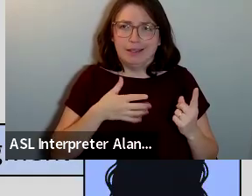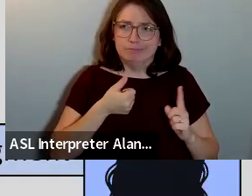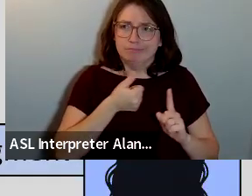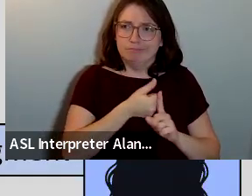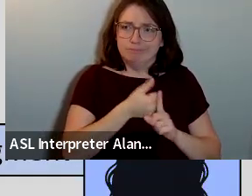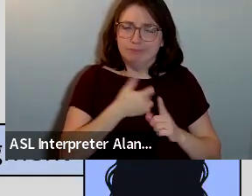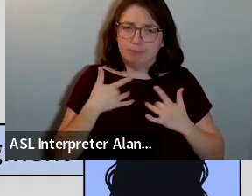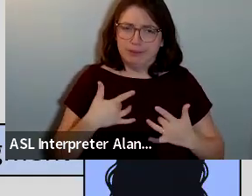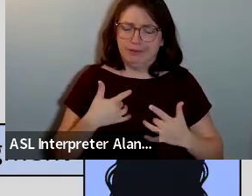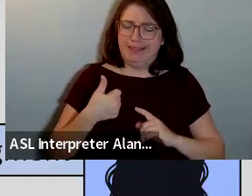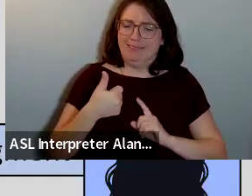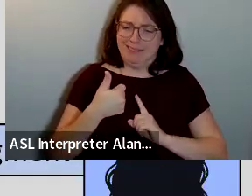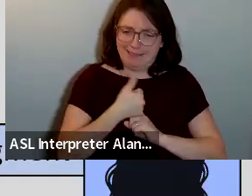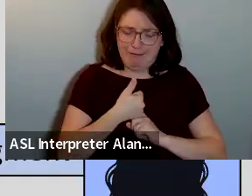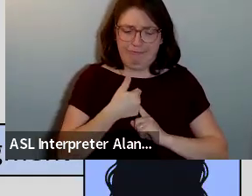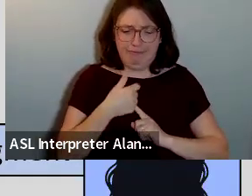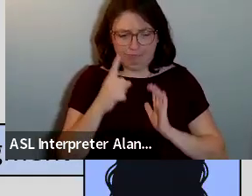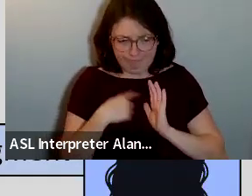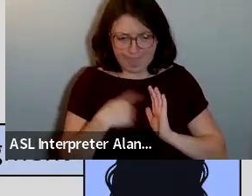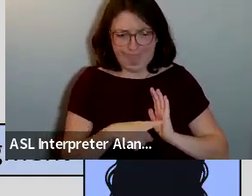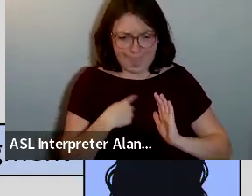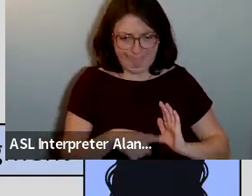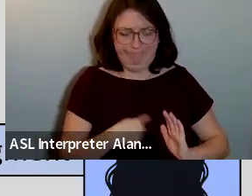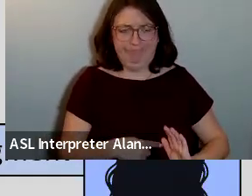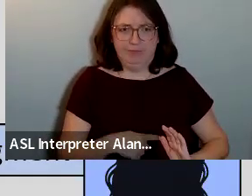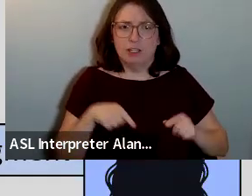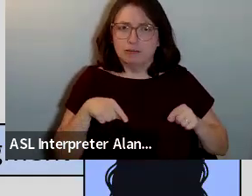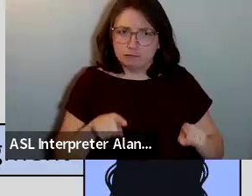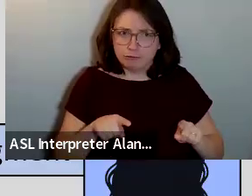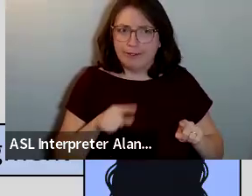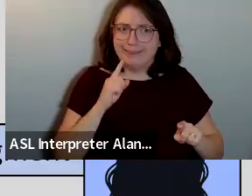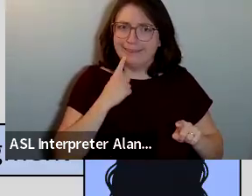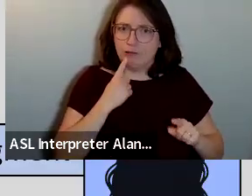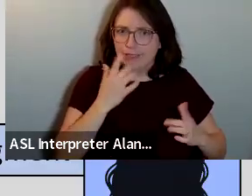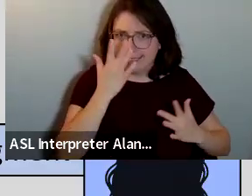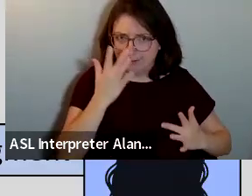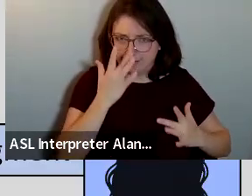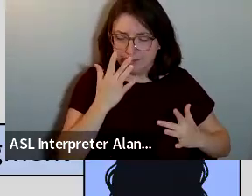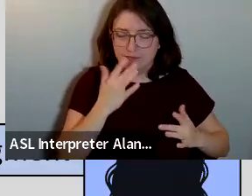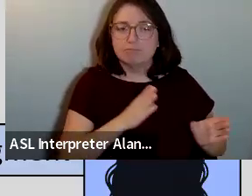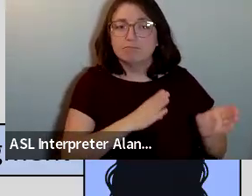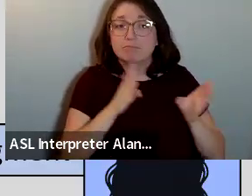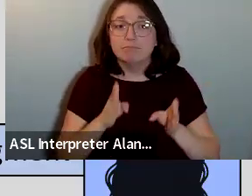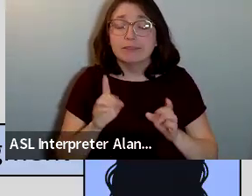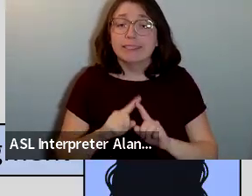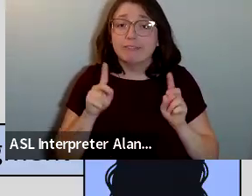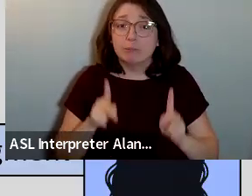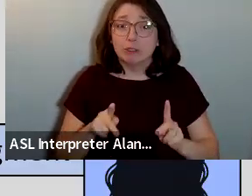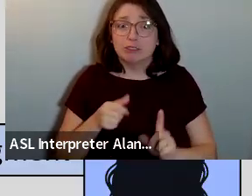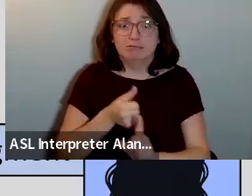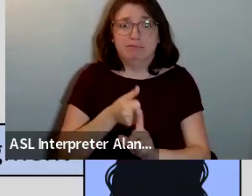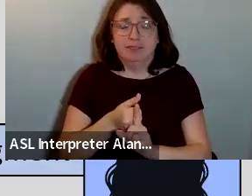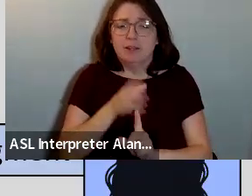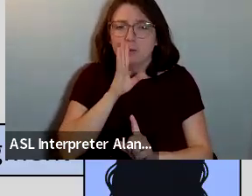she wanted some help with as she was making her way through serious illness. Another person whose focus was on body